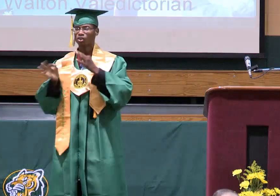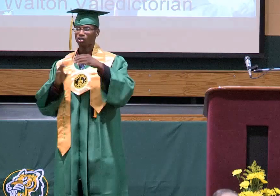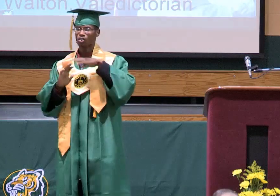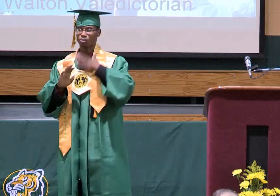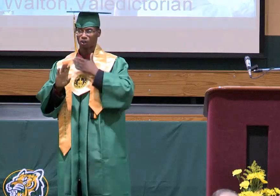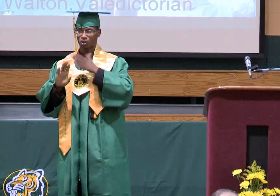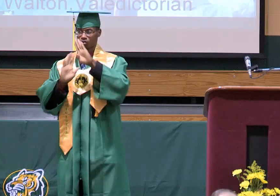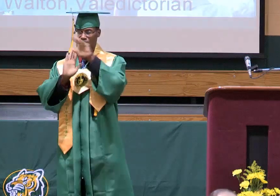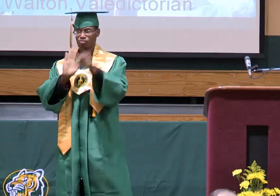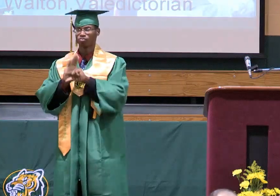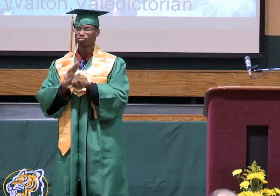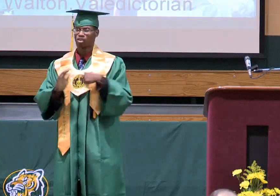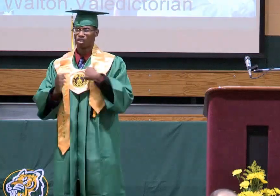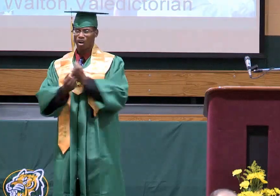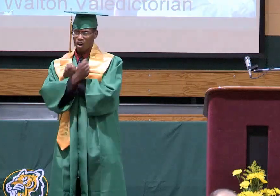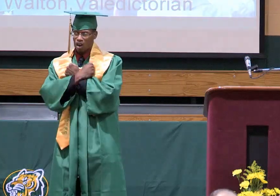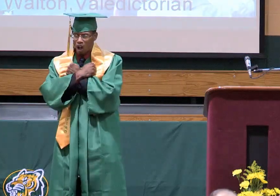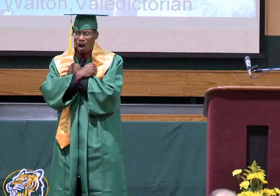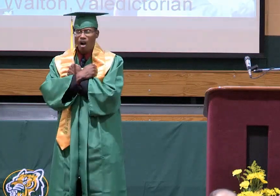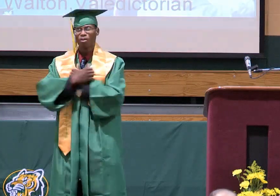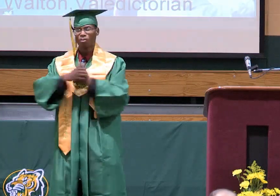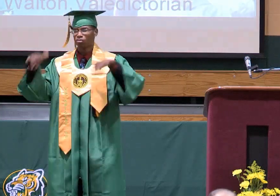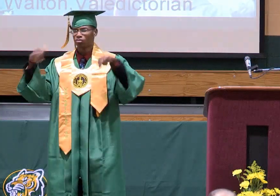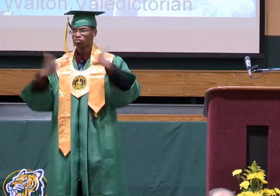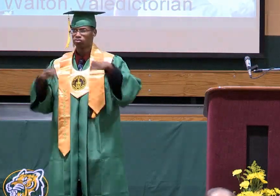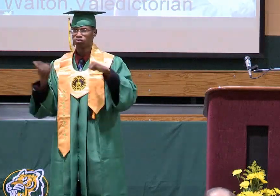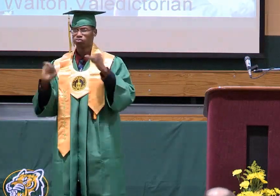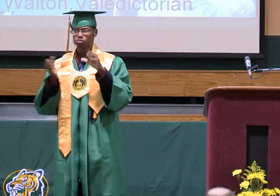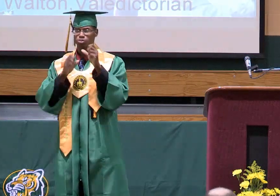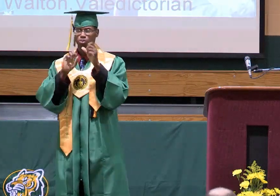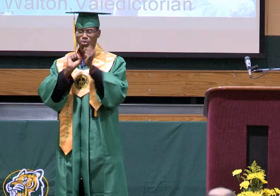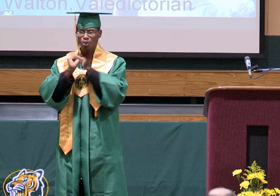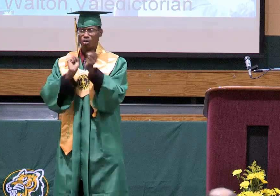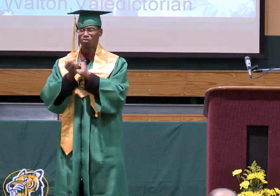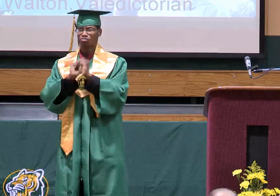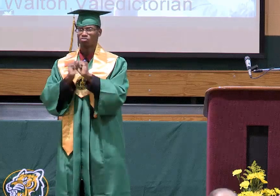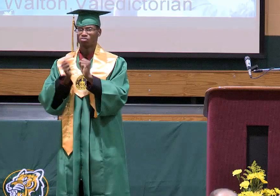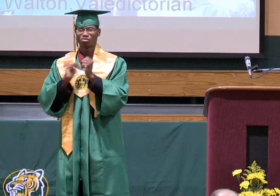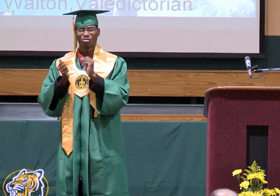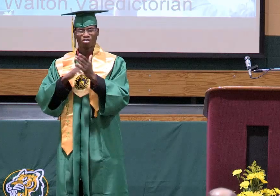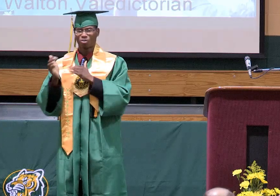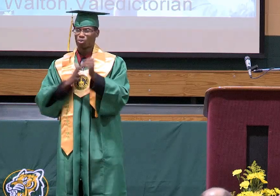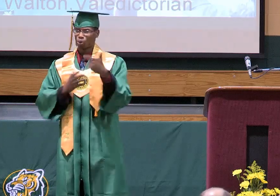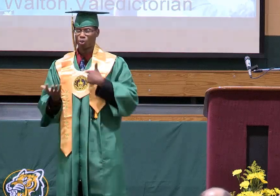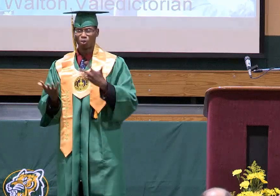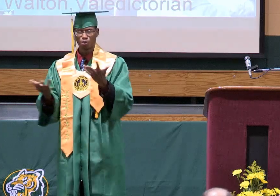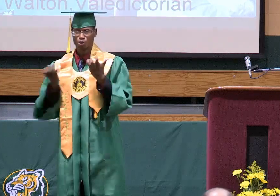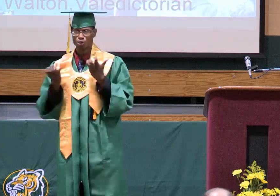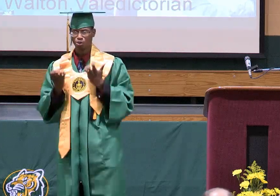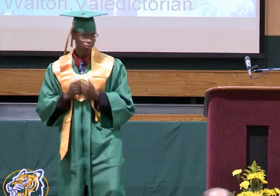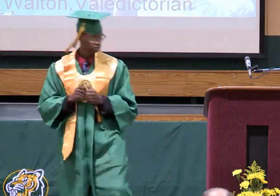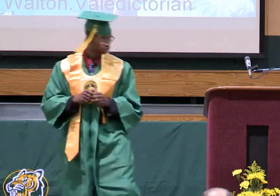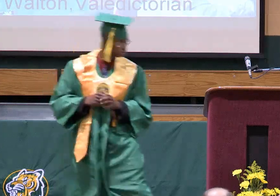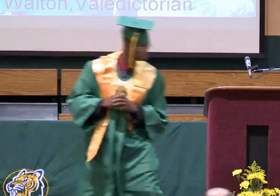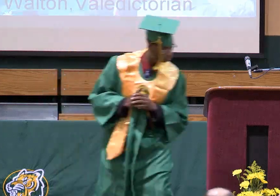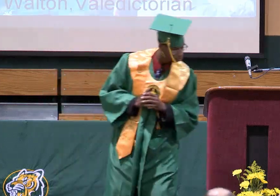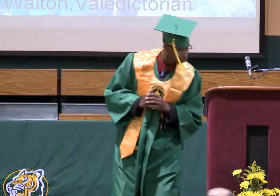I'd like to share a little bit about my own background. I love to play sports. It doesn't matter what they are, I've always wanted